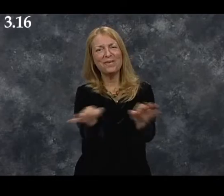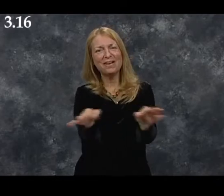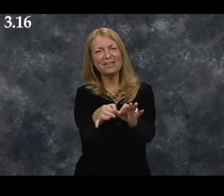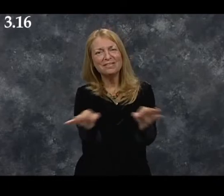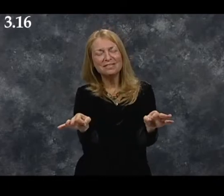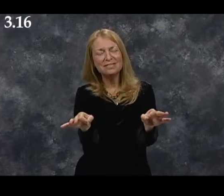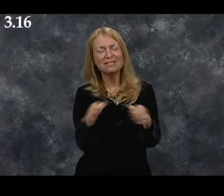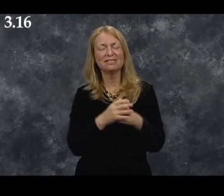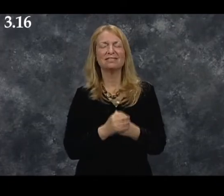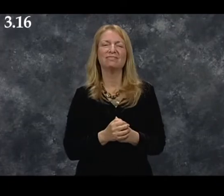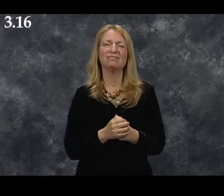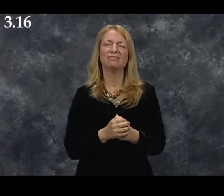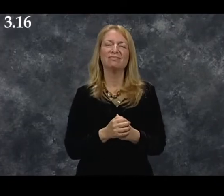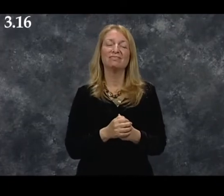the captions.